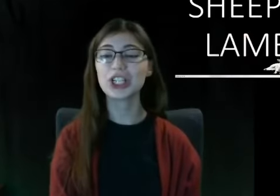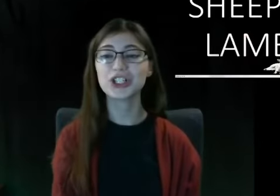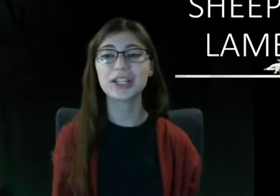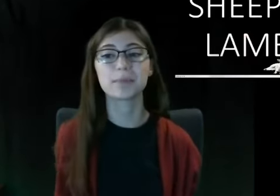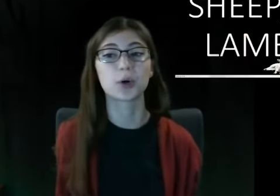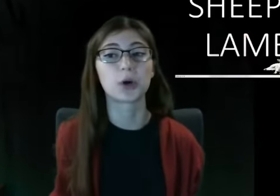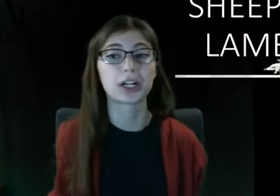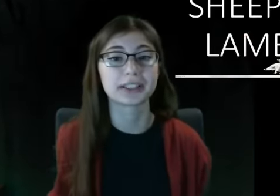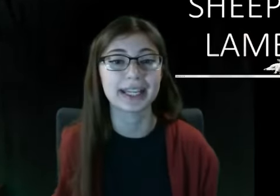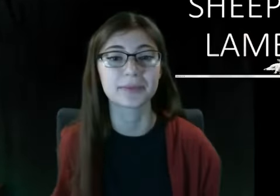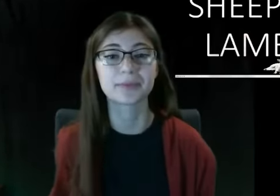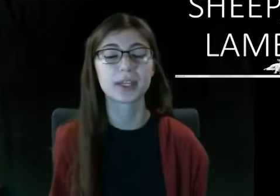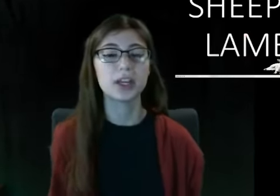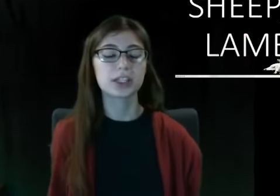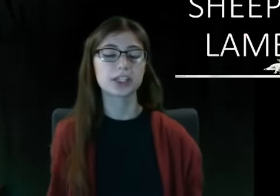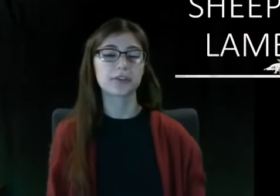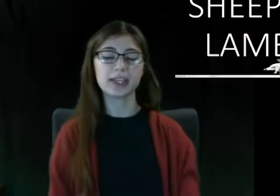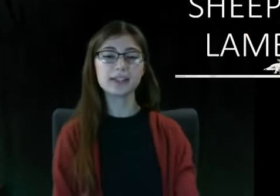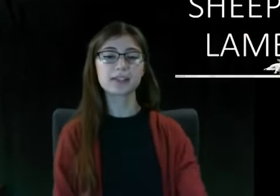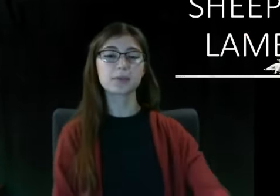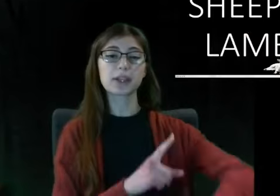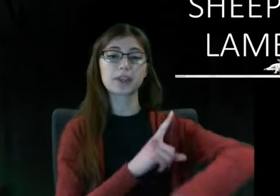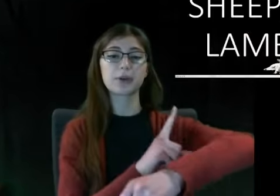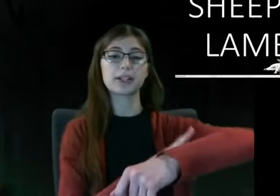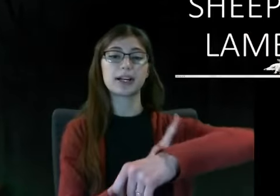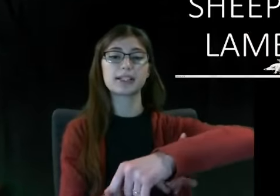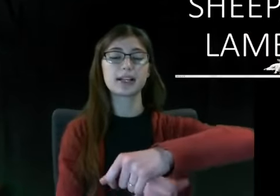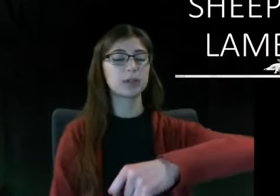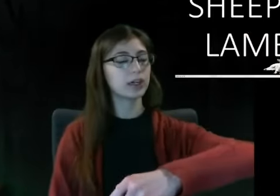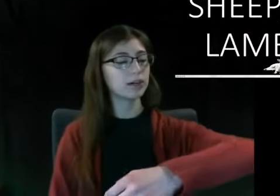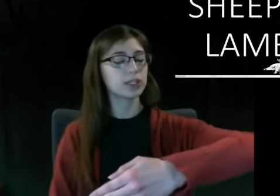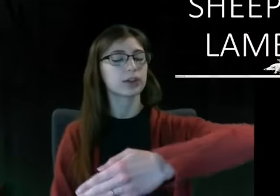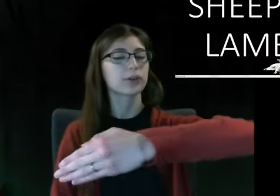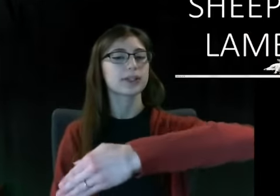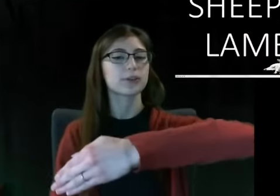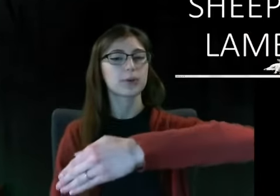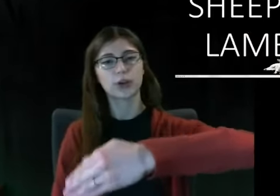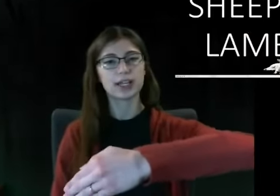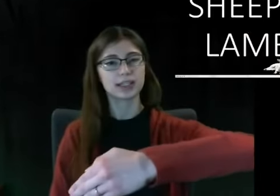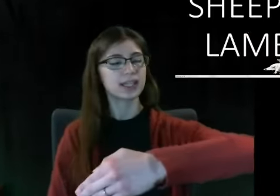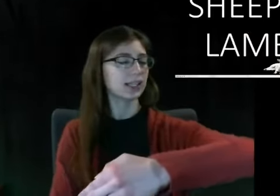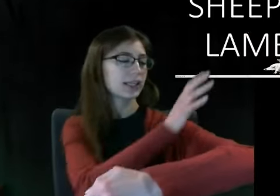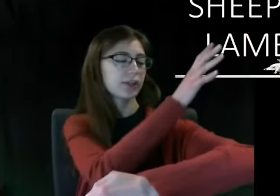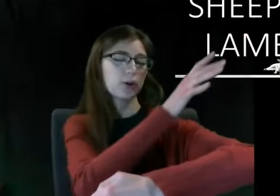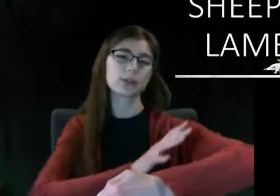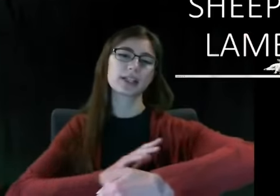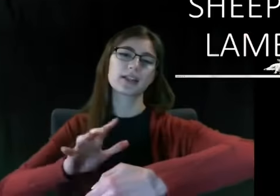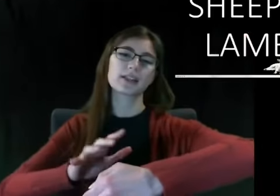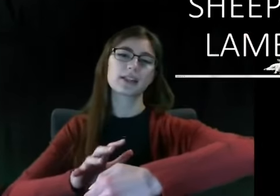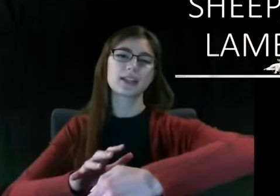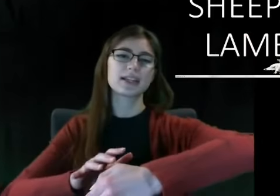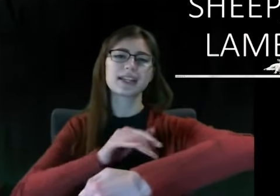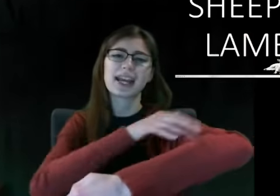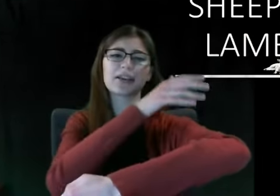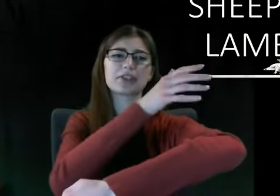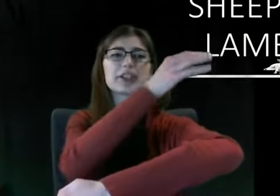Sheep or lamb. So for this, with your non-dominant arm, you're going to crook it like you're holding the neck of a sheep.